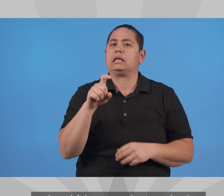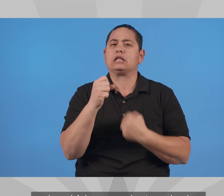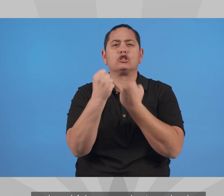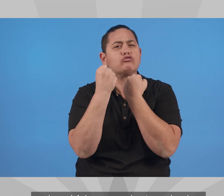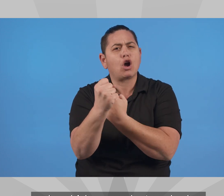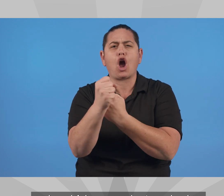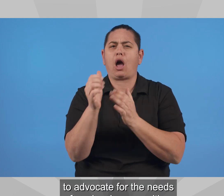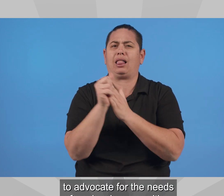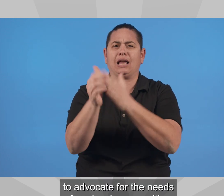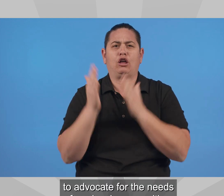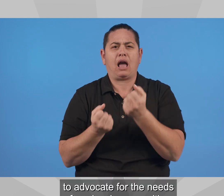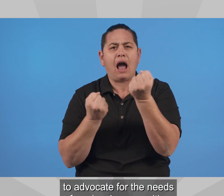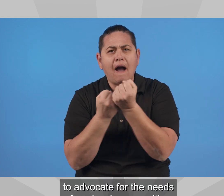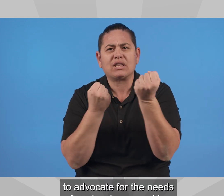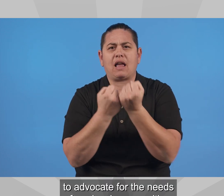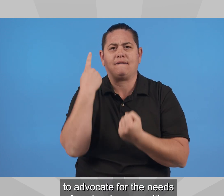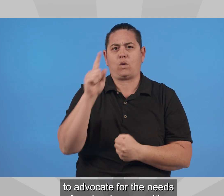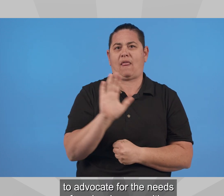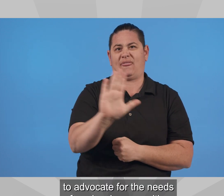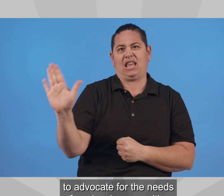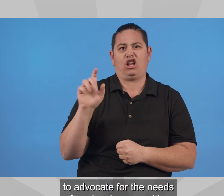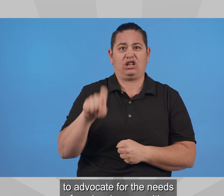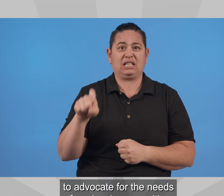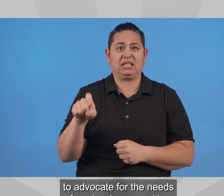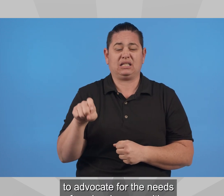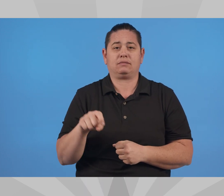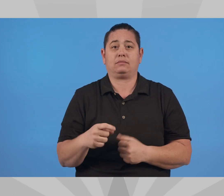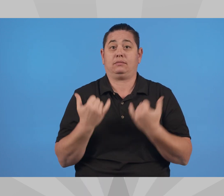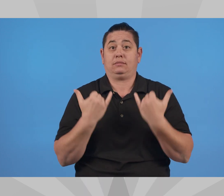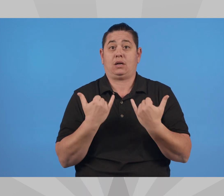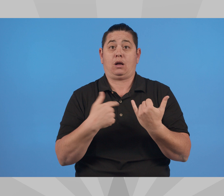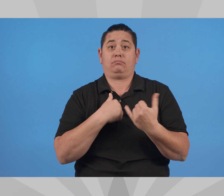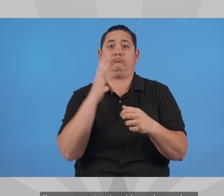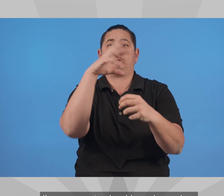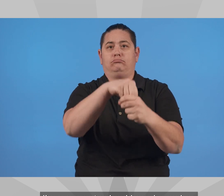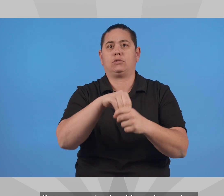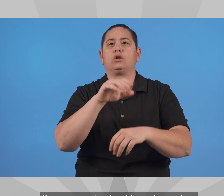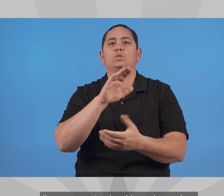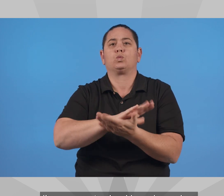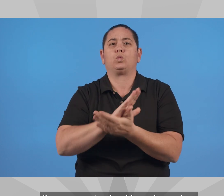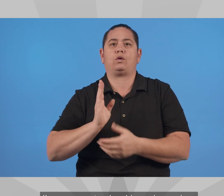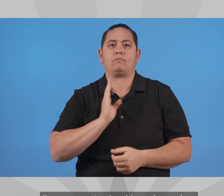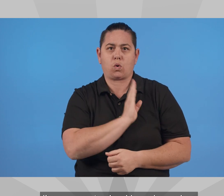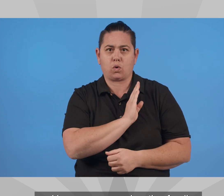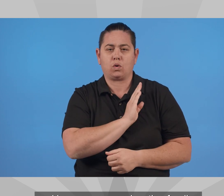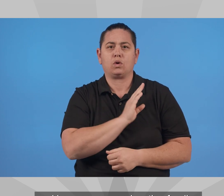strong leaders to advocate for the needs of our local communities. I'm a current school board member and have seen